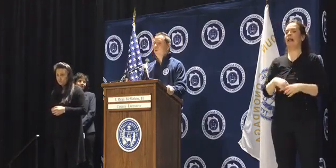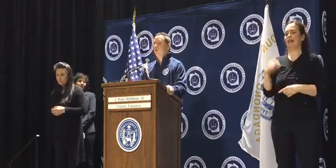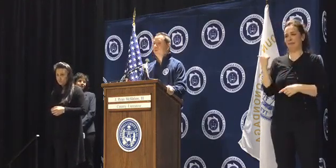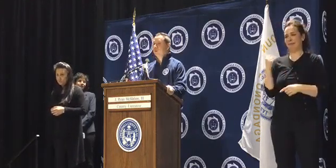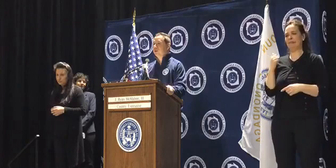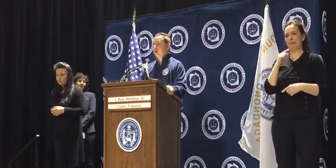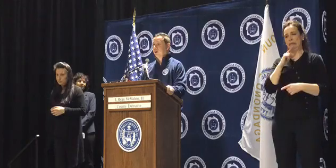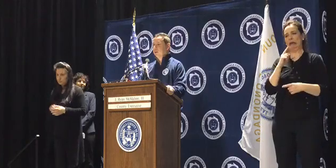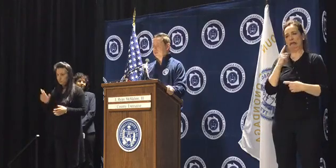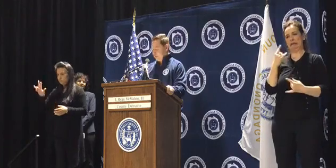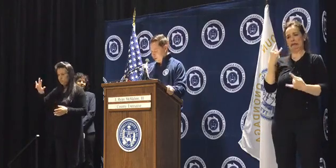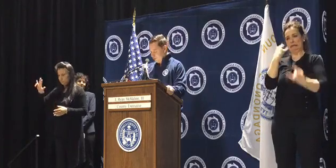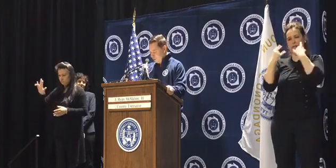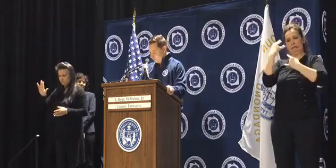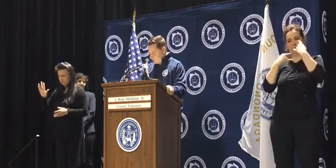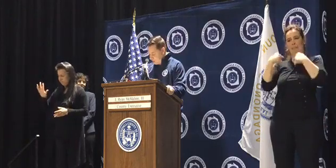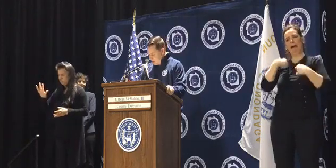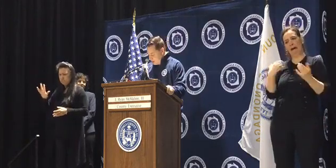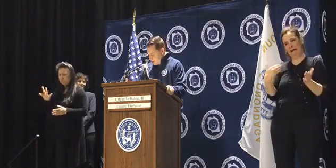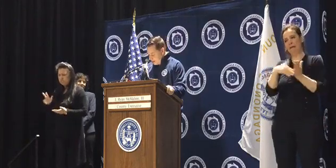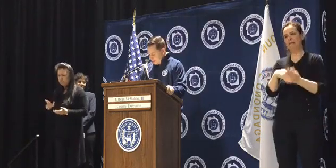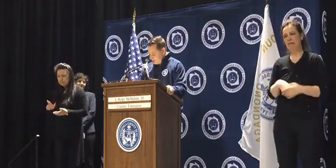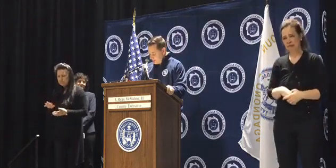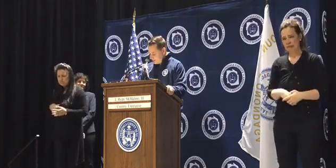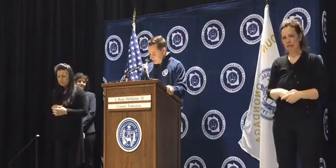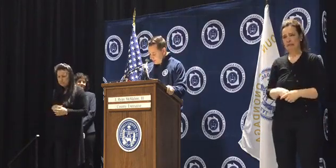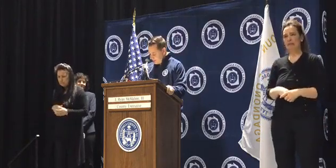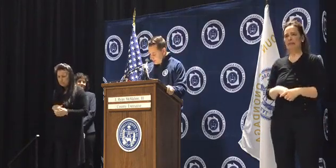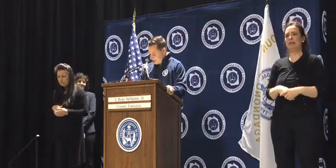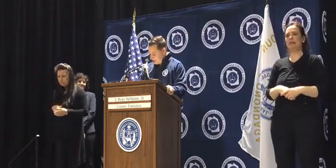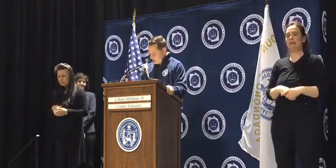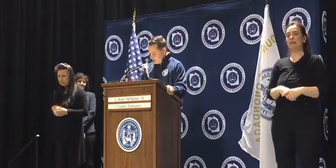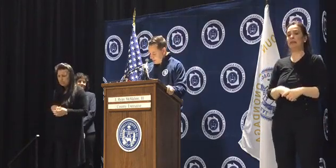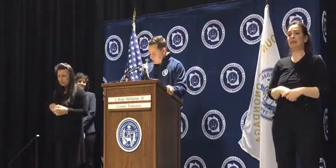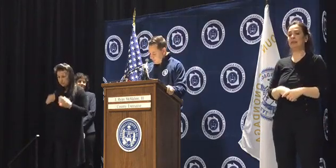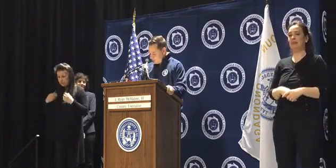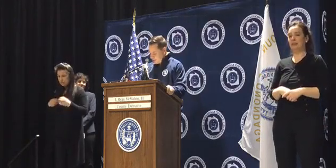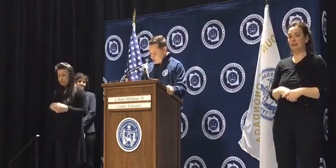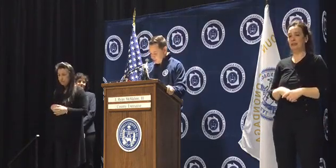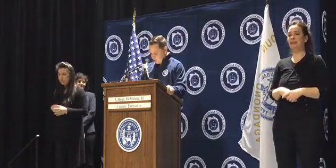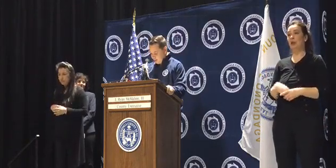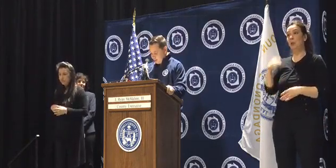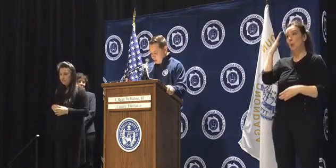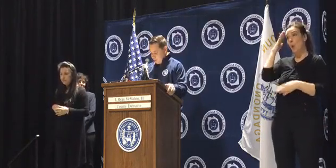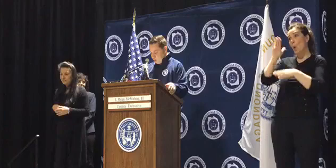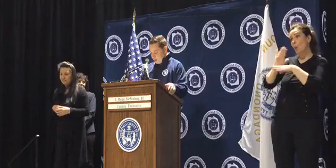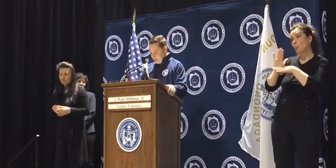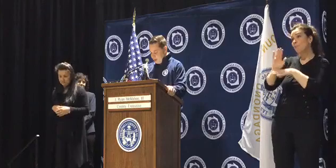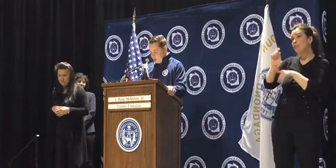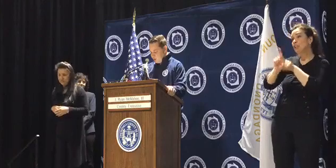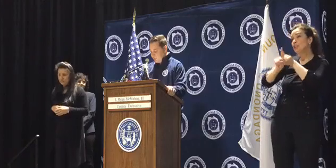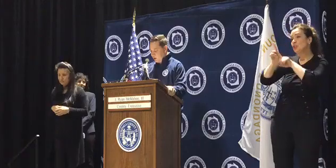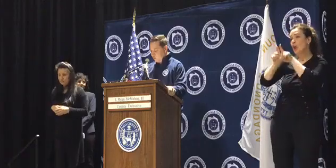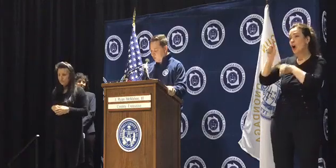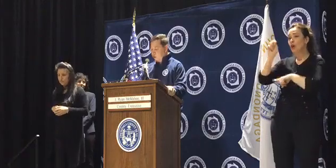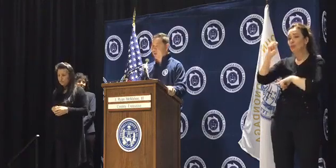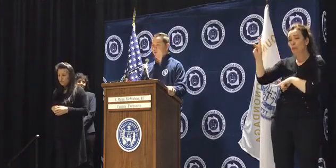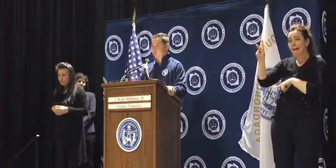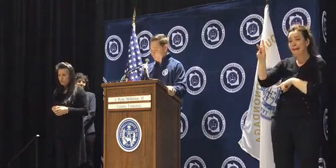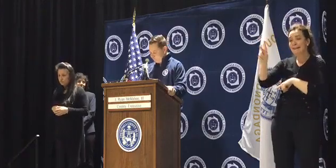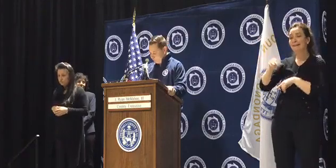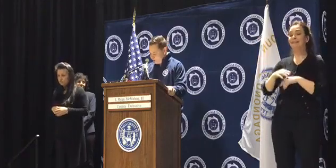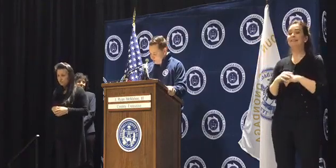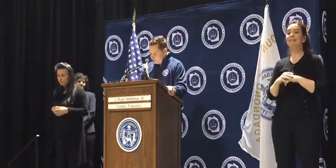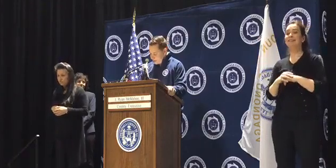Spock was a visionary. I agree. In 1966, he could see into the future, anticipate that we might need another way to greet each